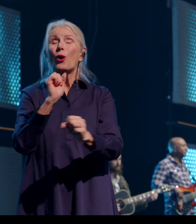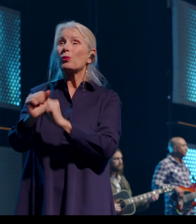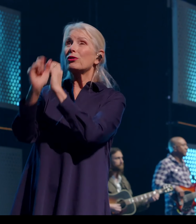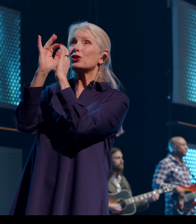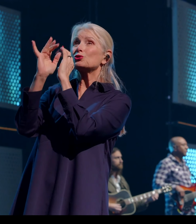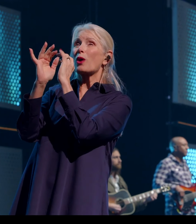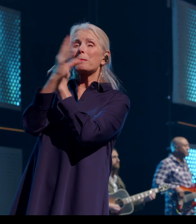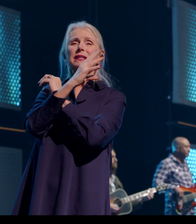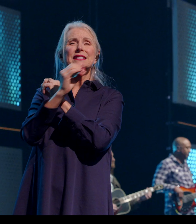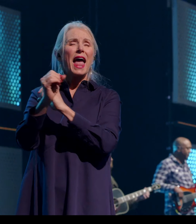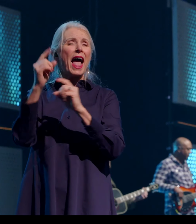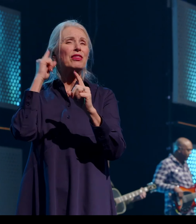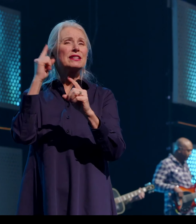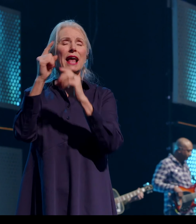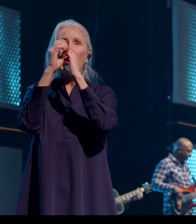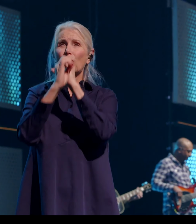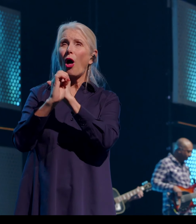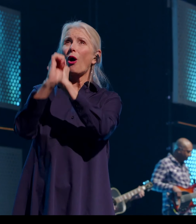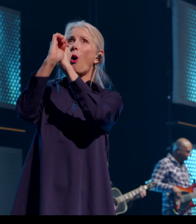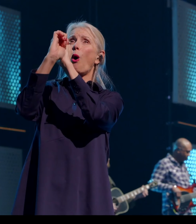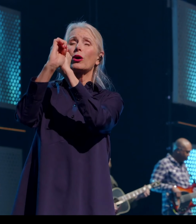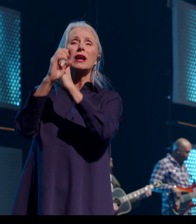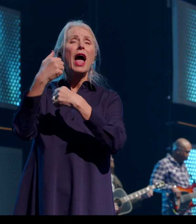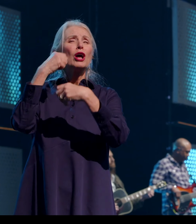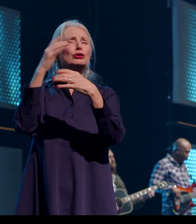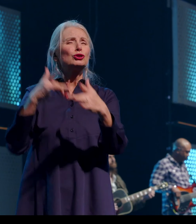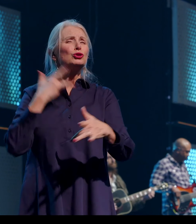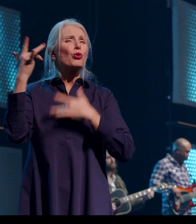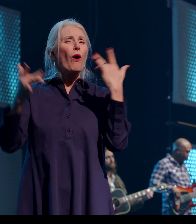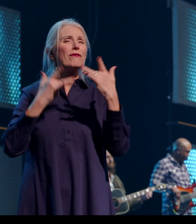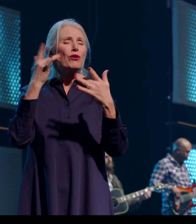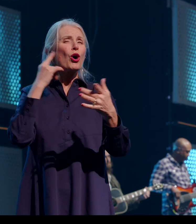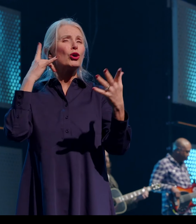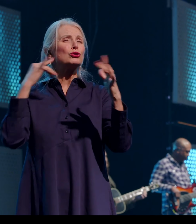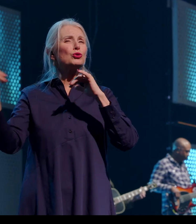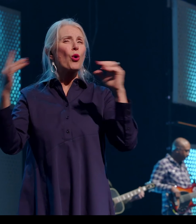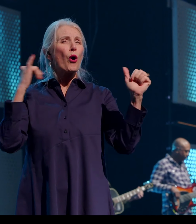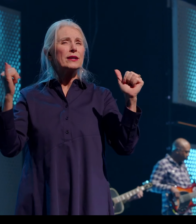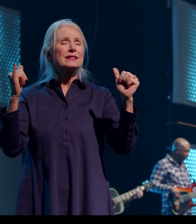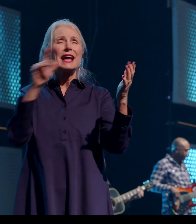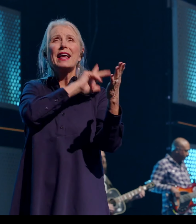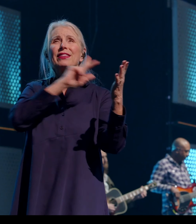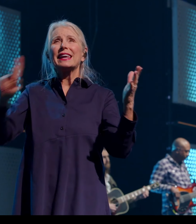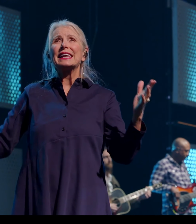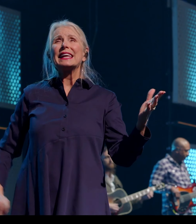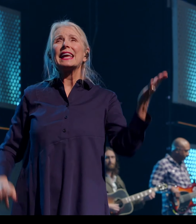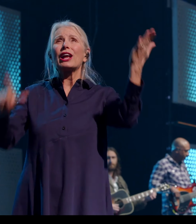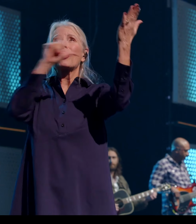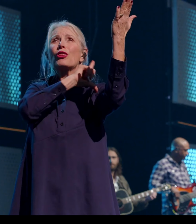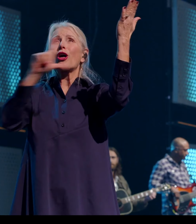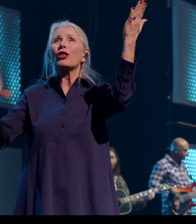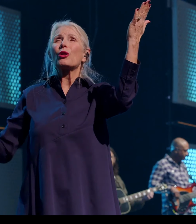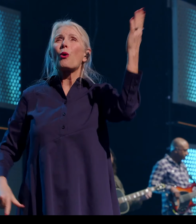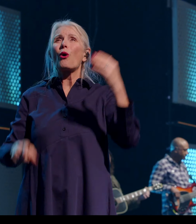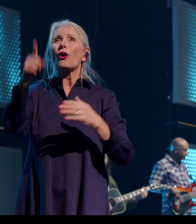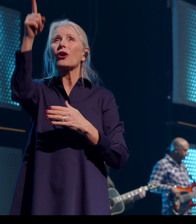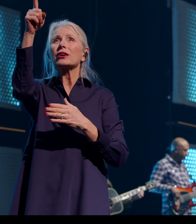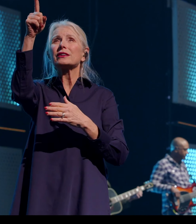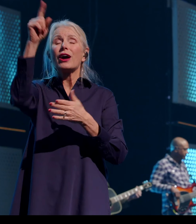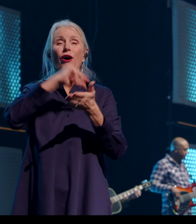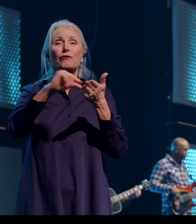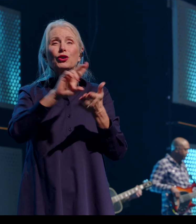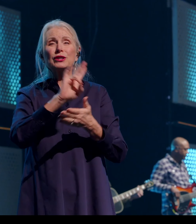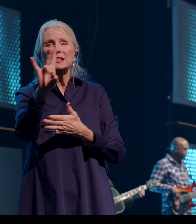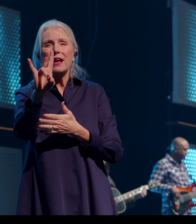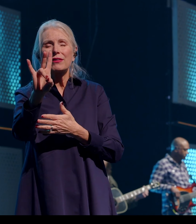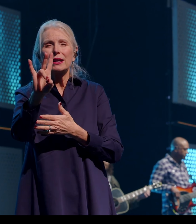trumpets and the sound of the horn. Make a joyful noise before the King, the Lord. Verse 7, let the sea roar